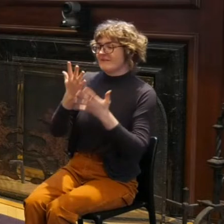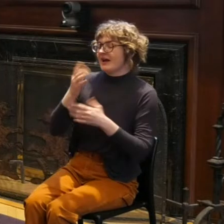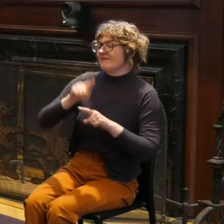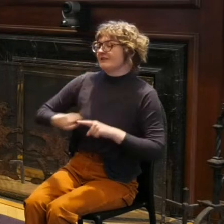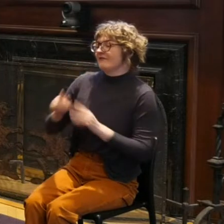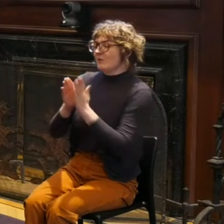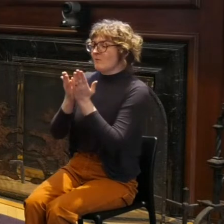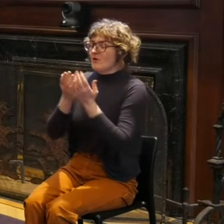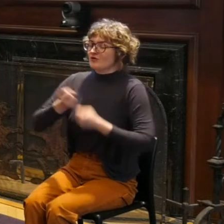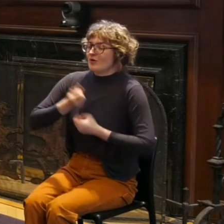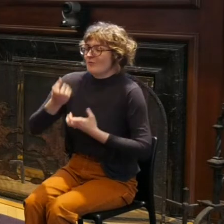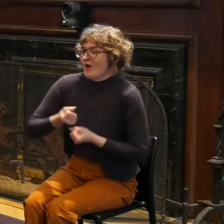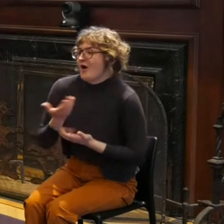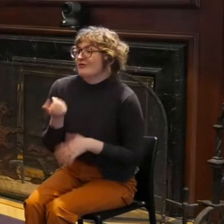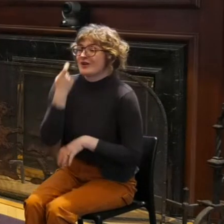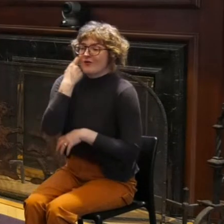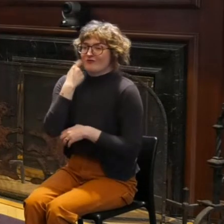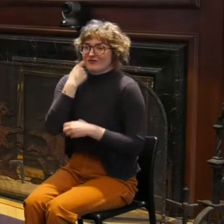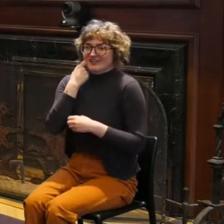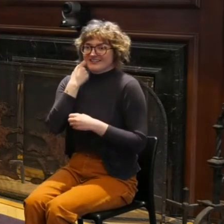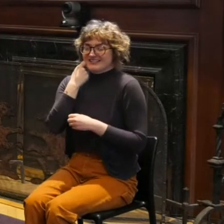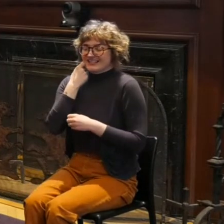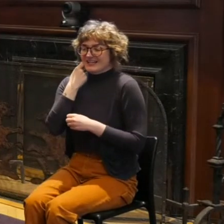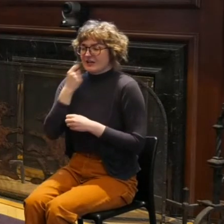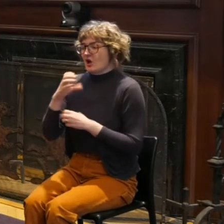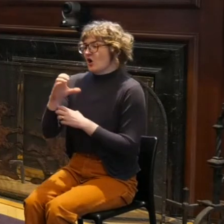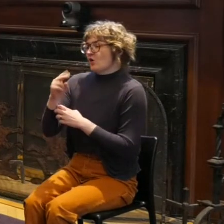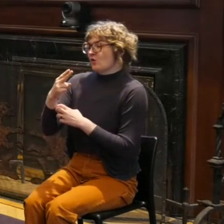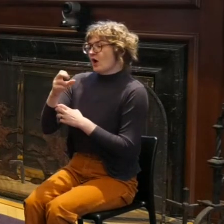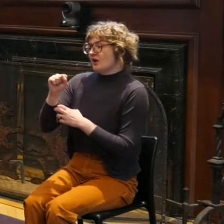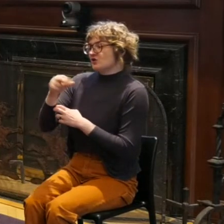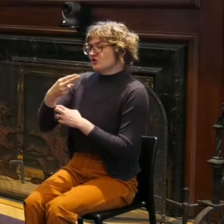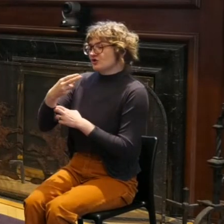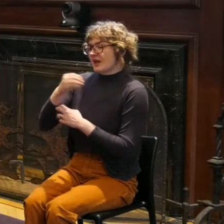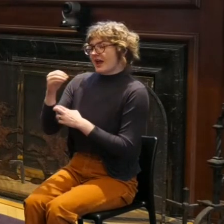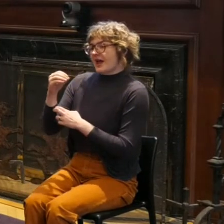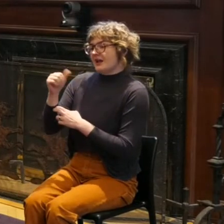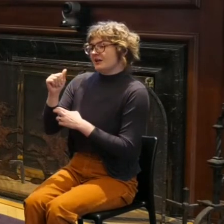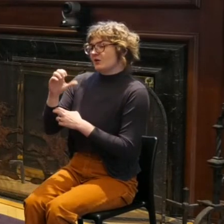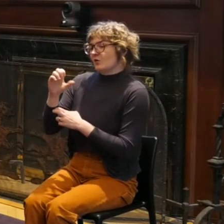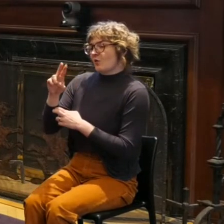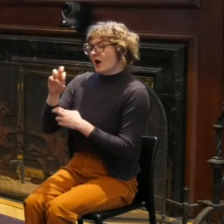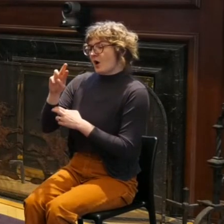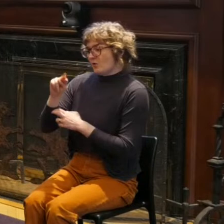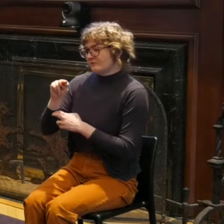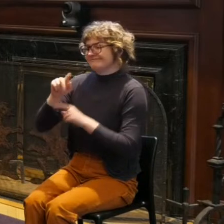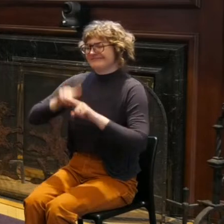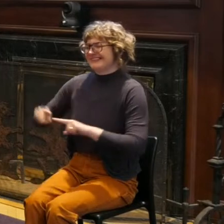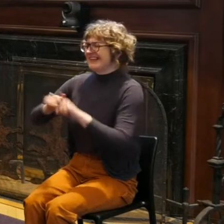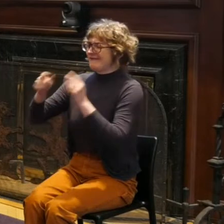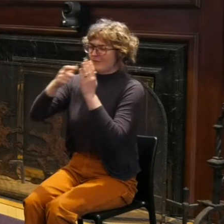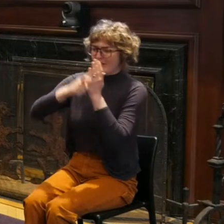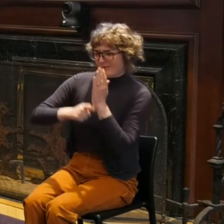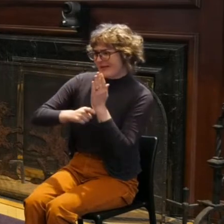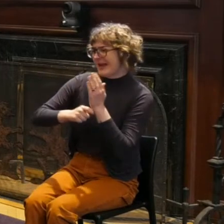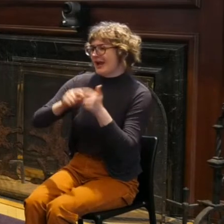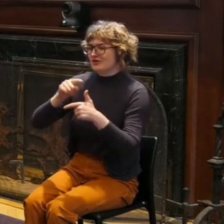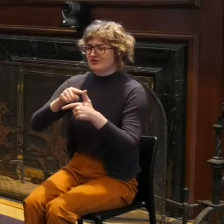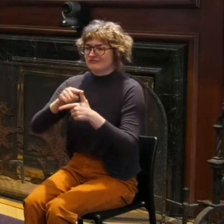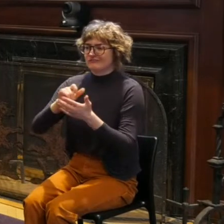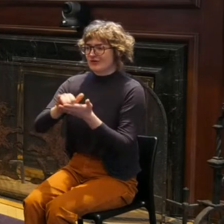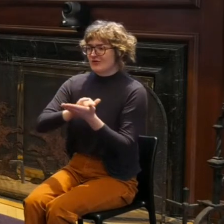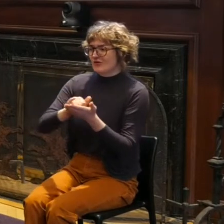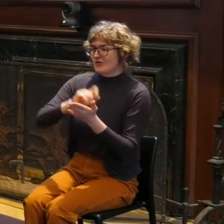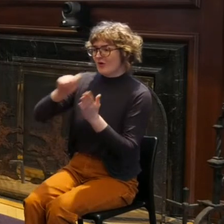poetry, including his most recent, Crushed and Crowned. His poems have appeared in many publications, including the New York